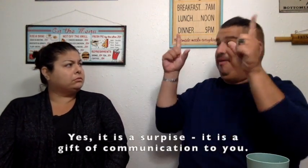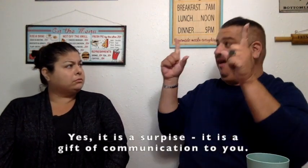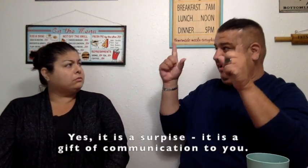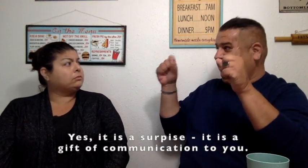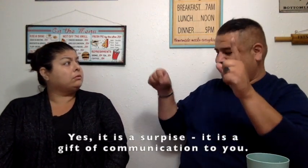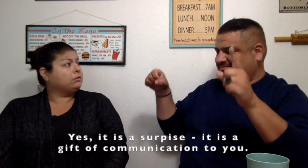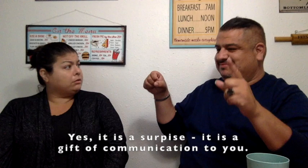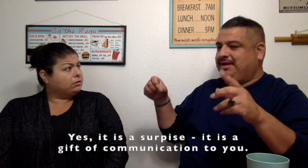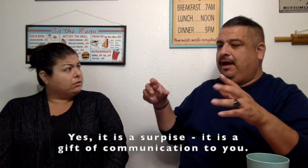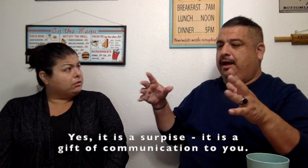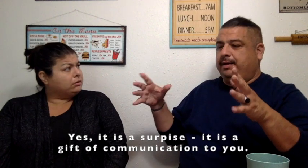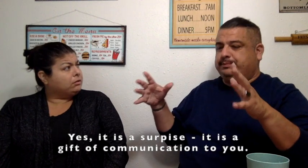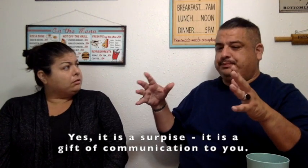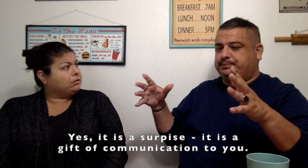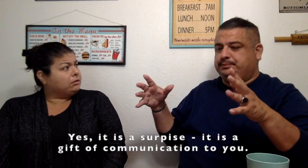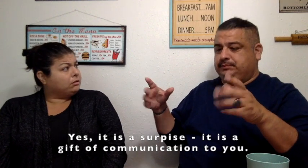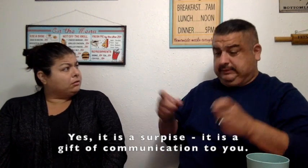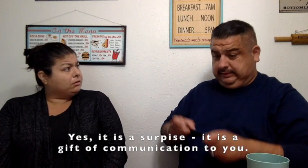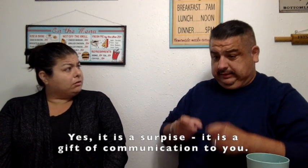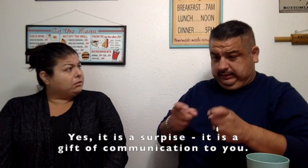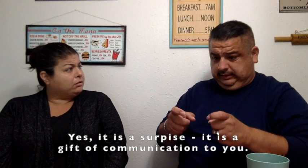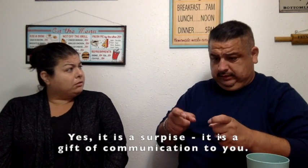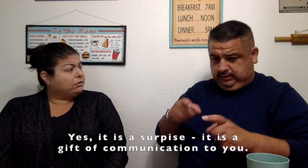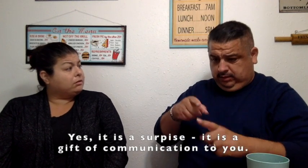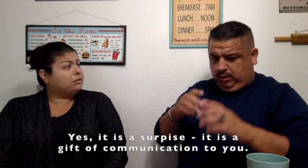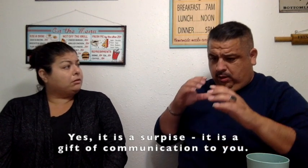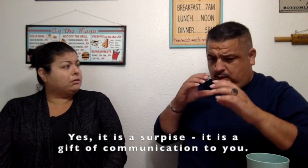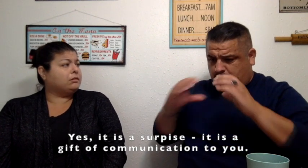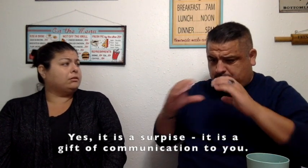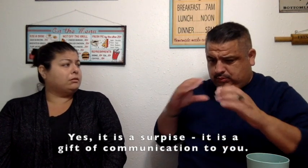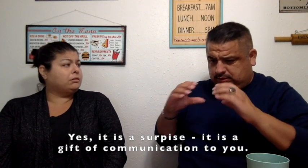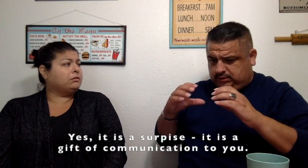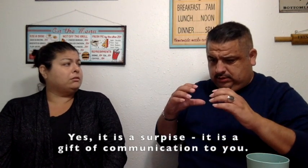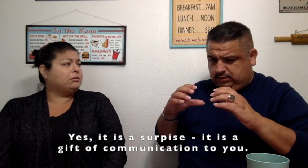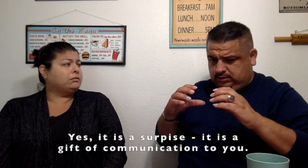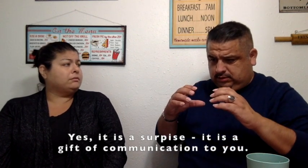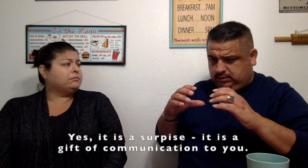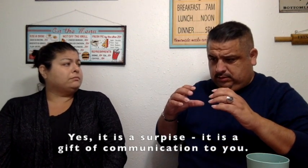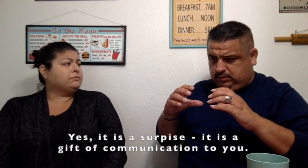Yes, it is a surprise. It is a gift of communication to you.